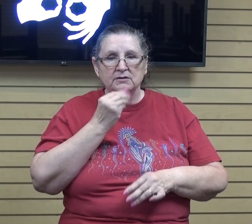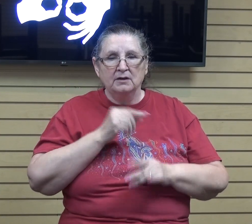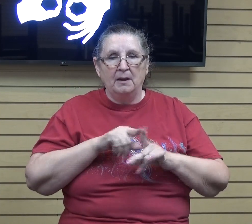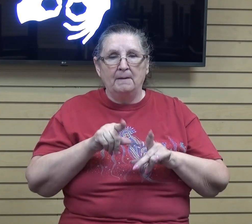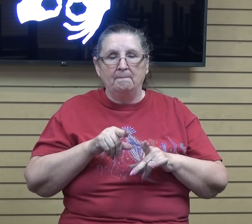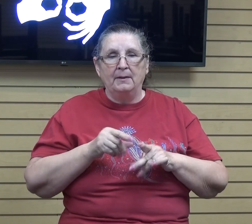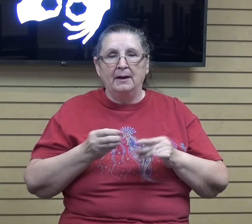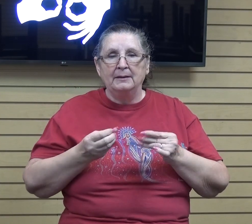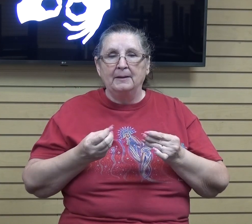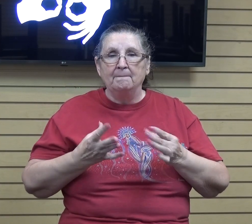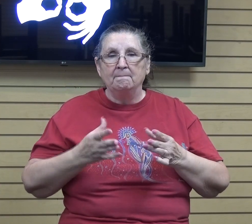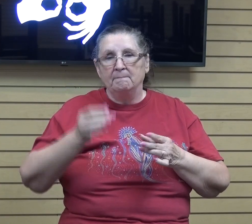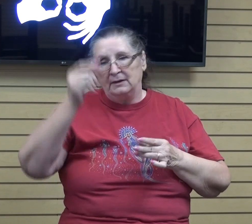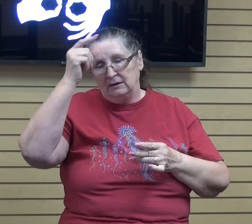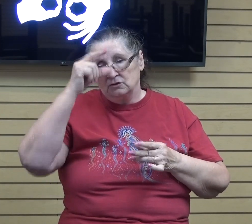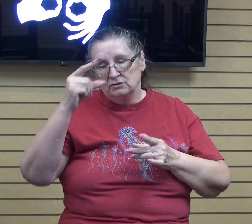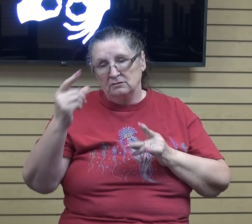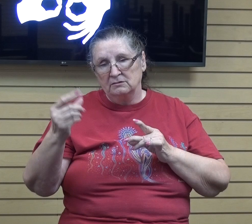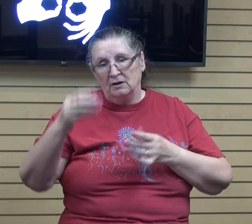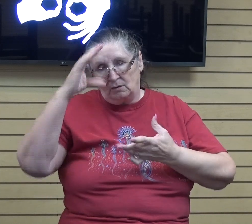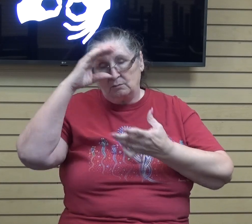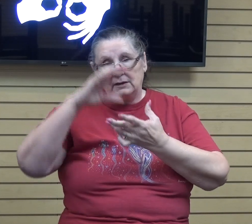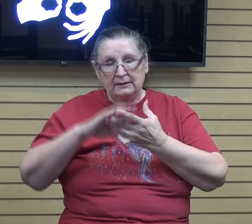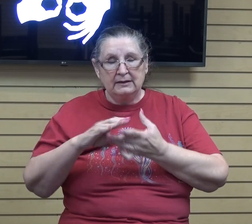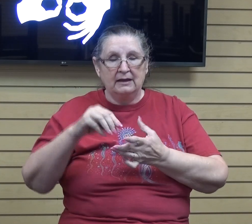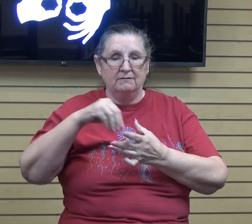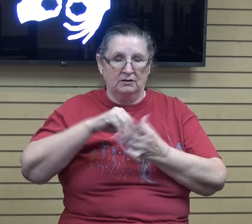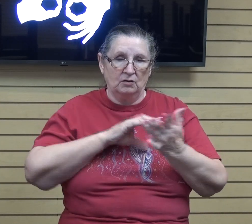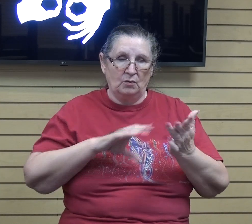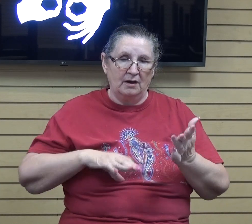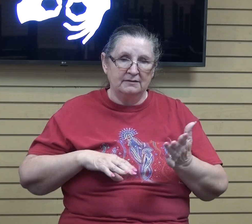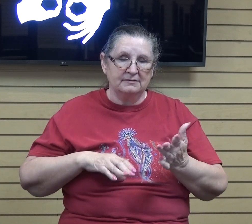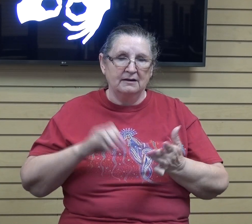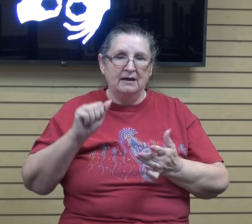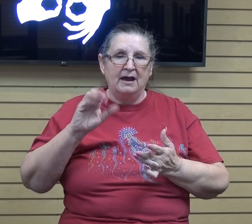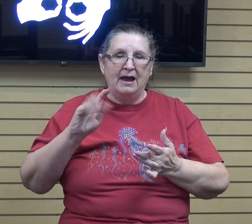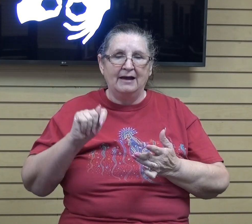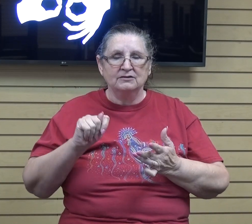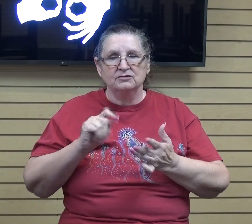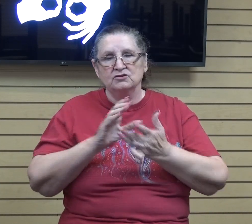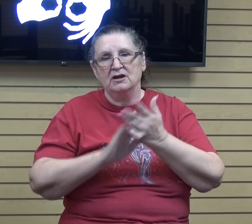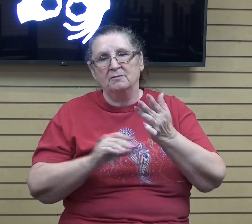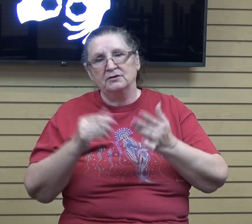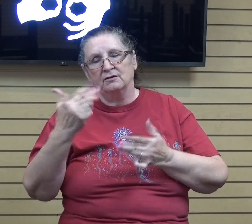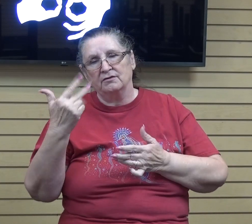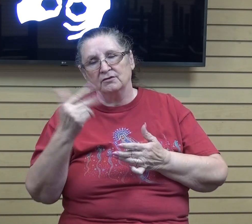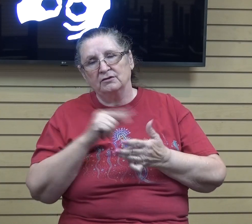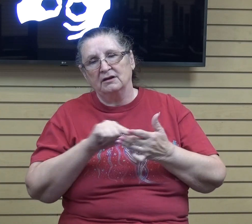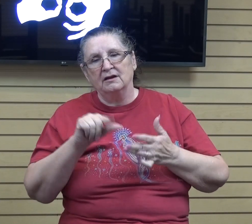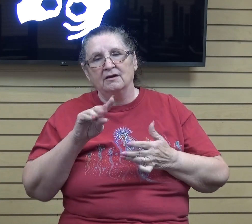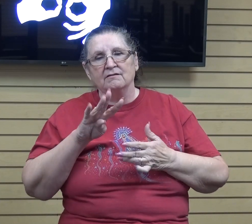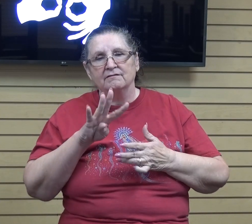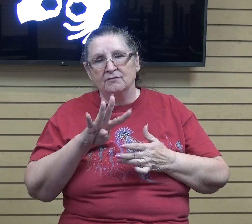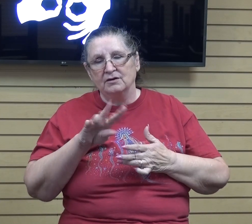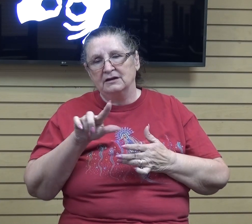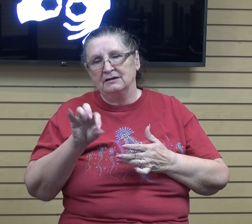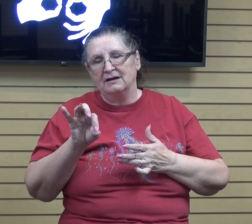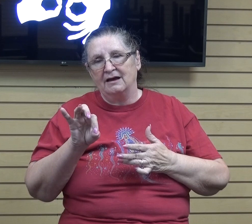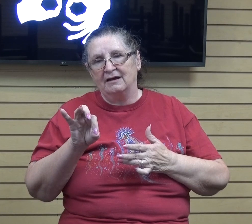Gentiles to Christ. And in Acts chapter 13, verses 49 through 50, it